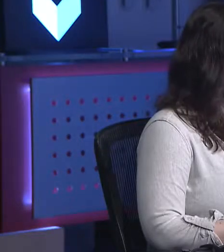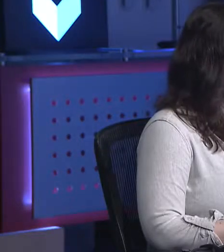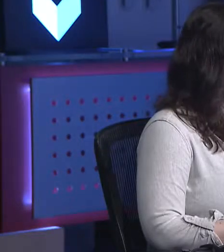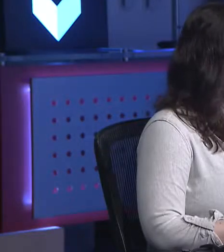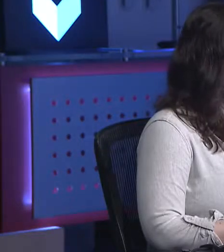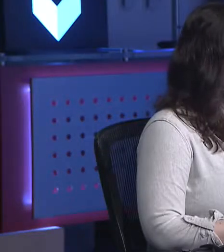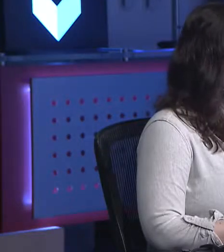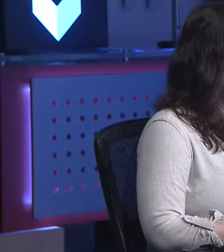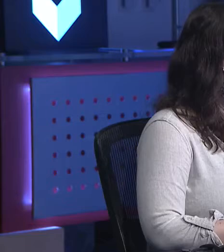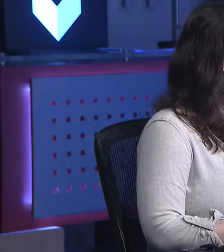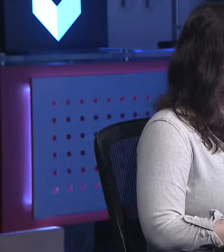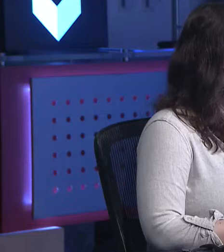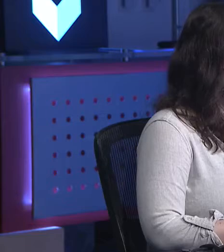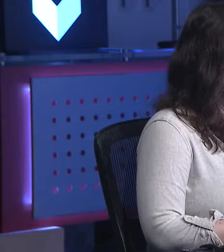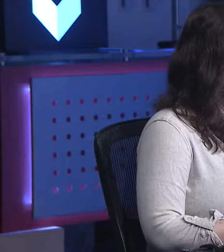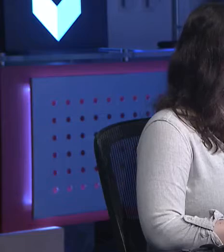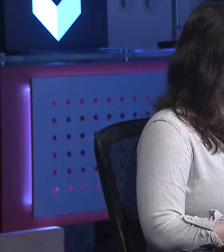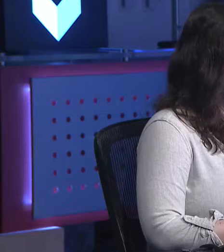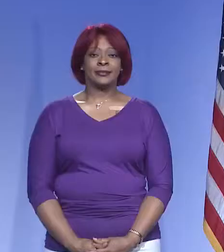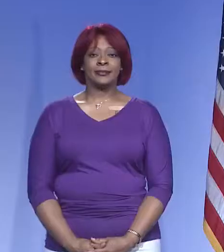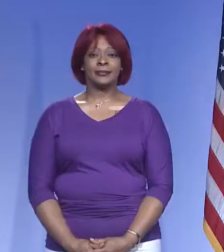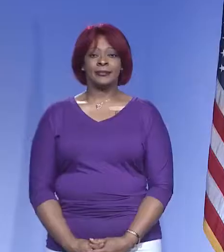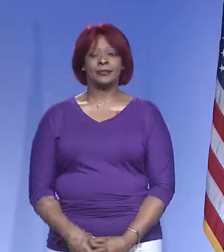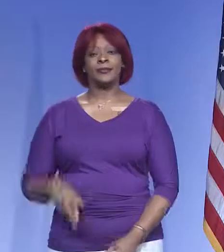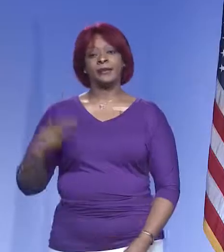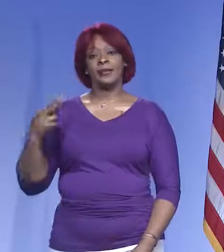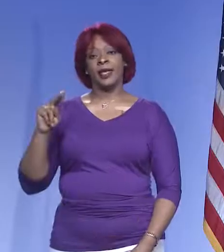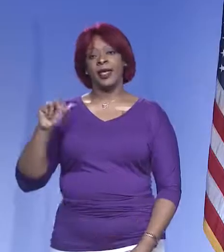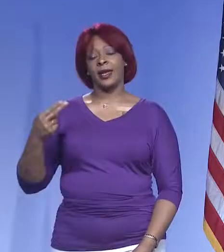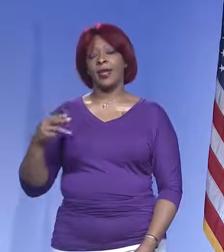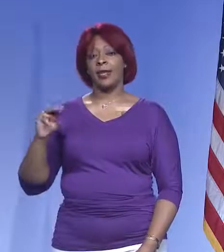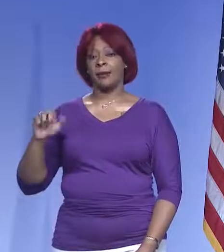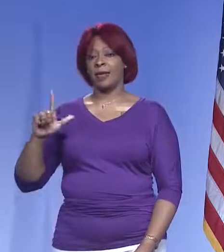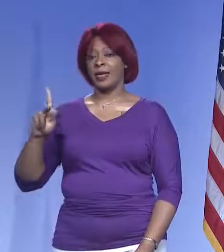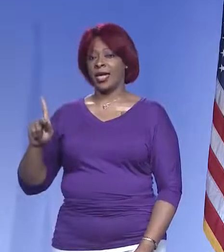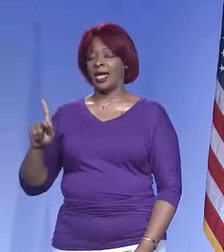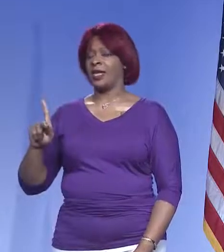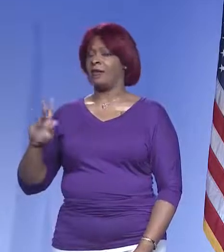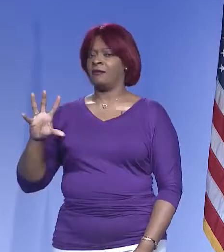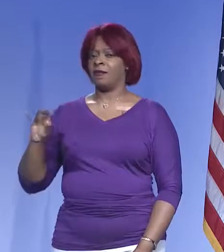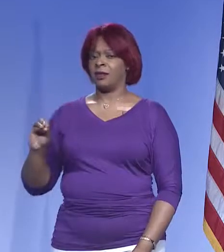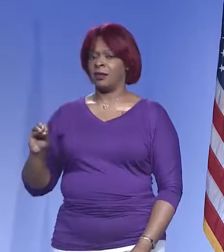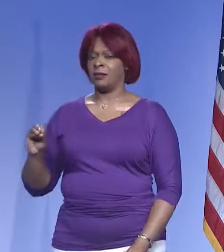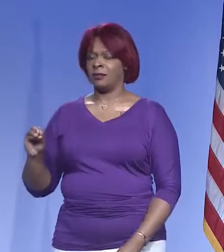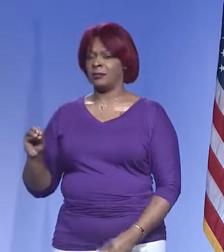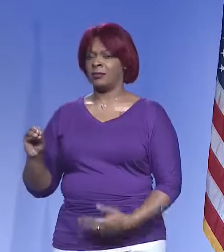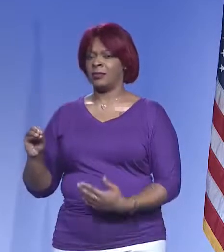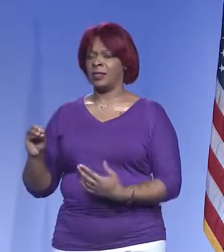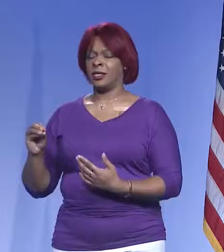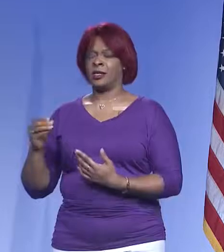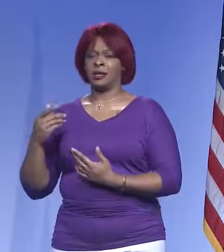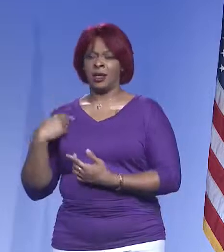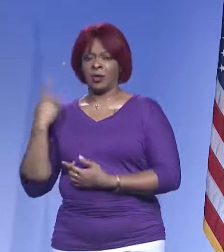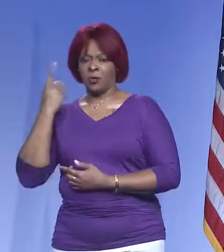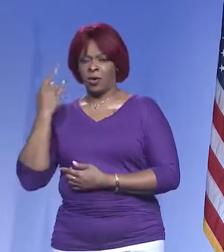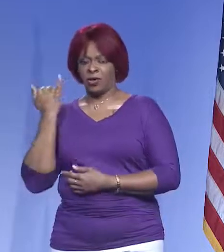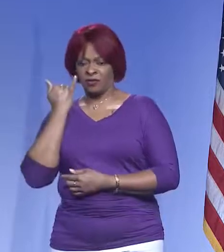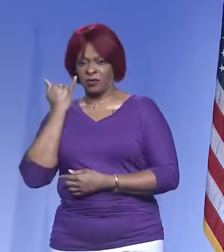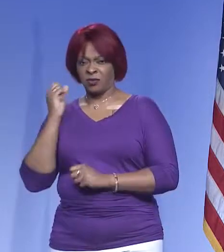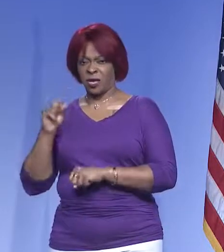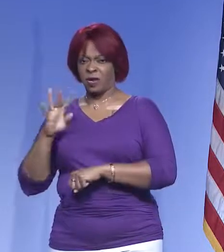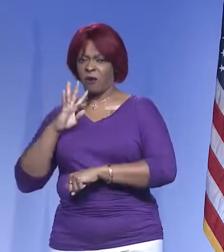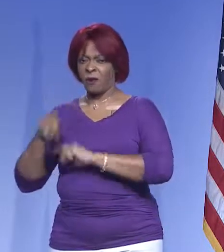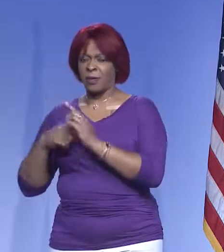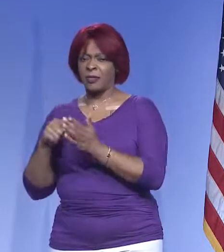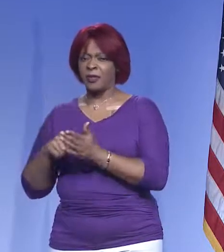Hannah Grabenstein, MLK 50. Good afternoon. I'm just wondering if you guys can check my math on this. If we